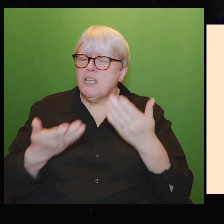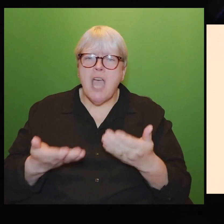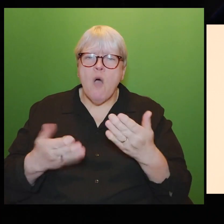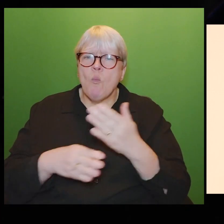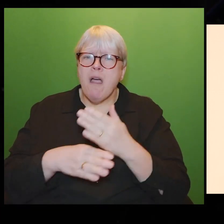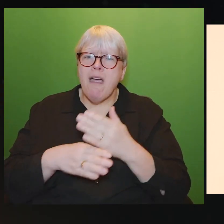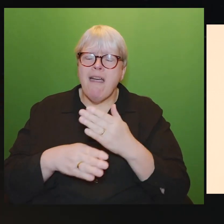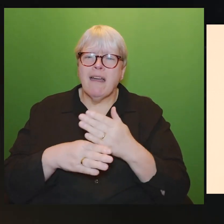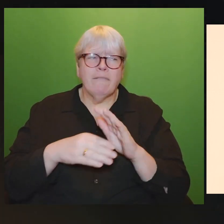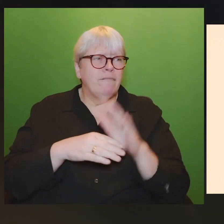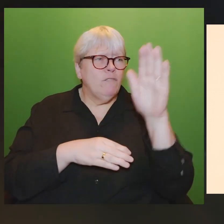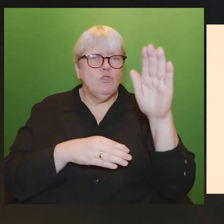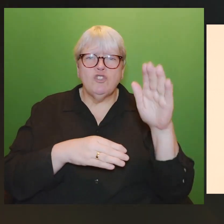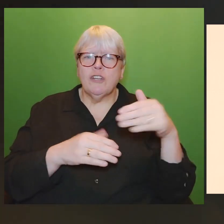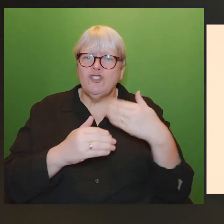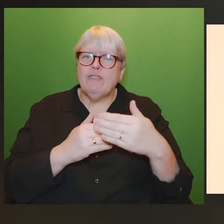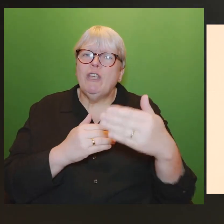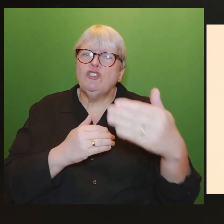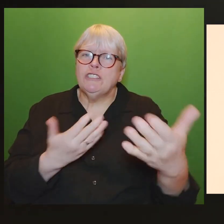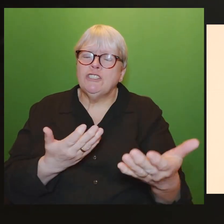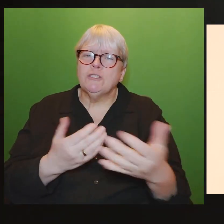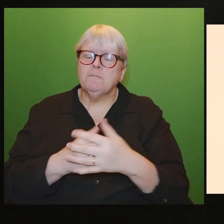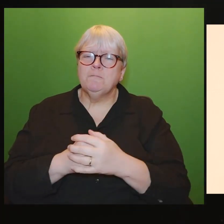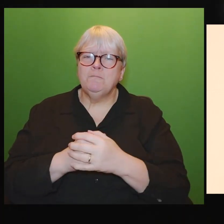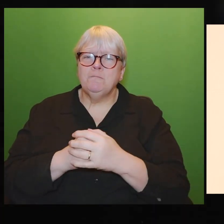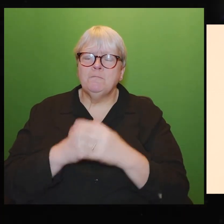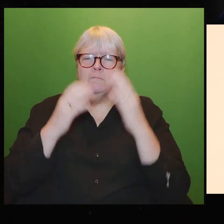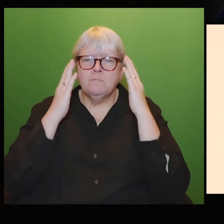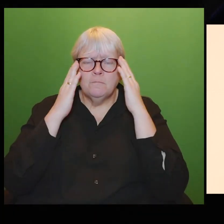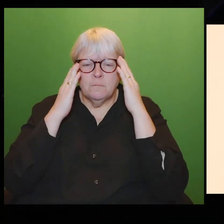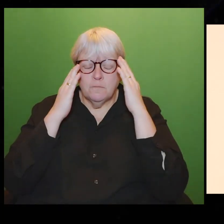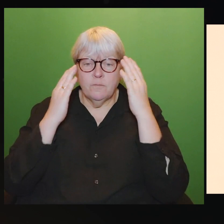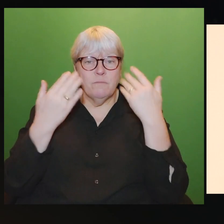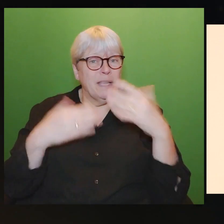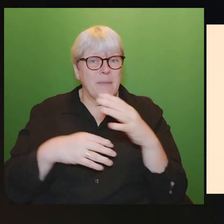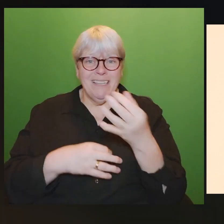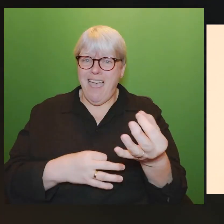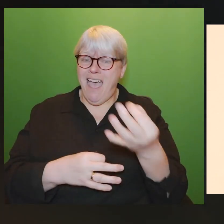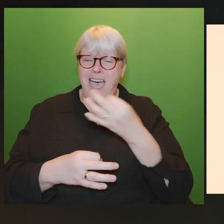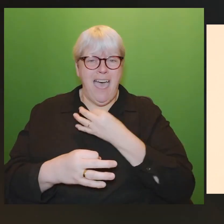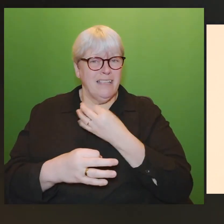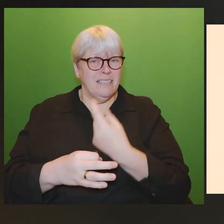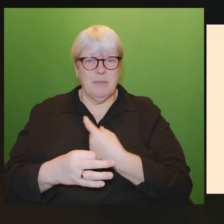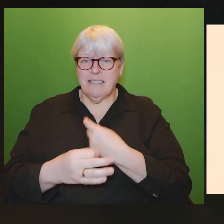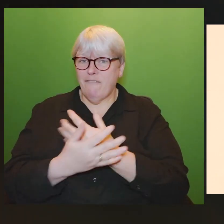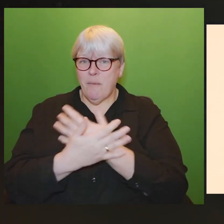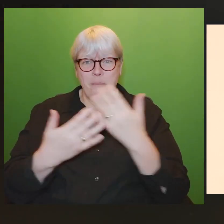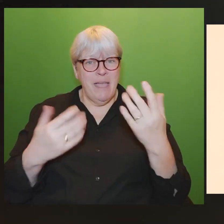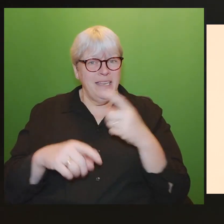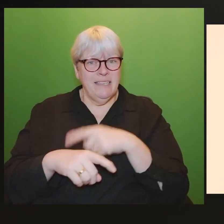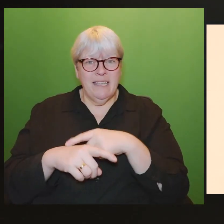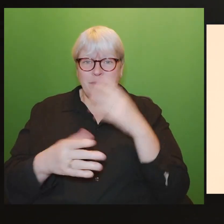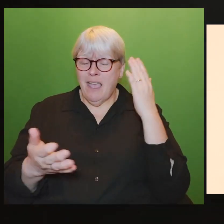an identity. And her loss of that, as a direct result of the displacement and